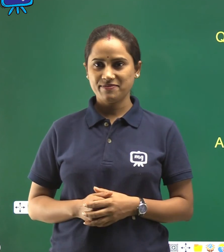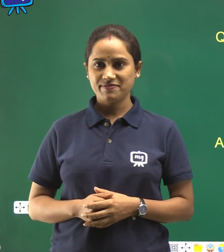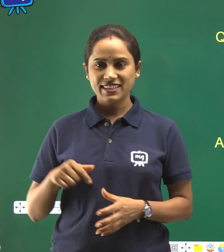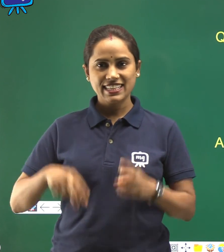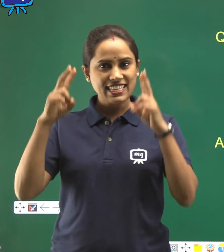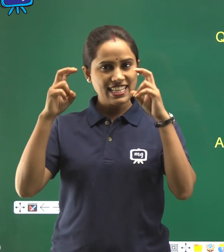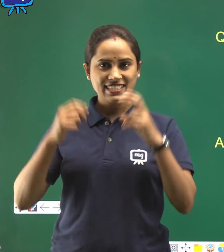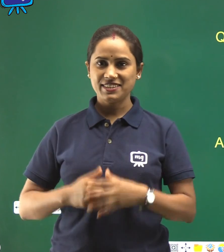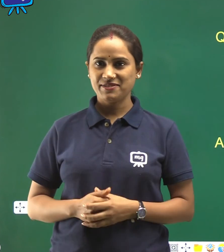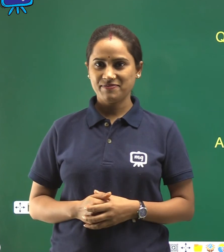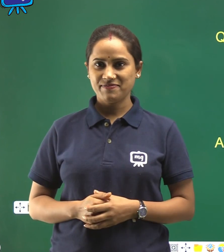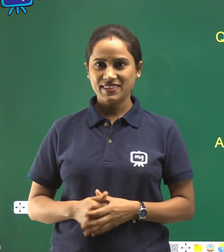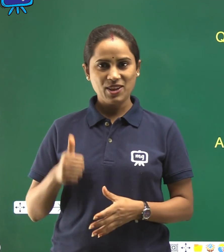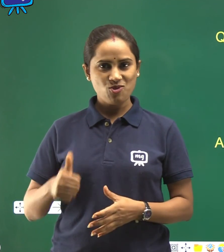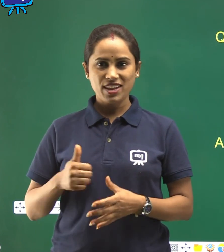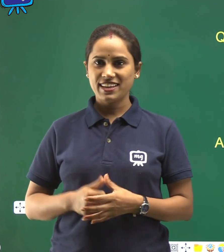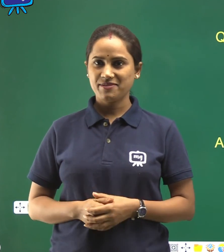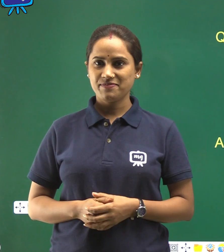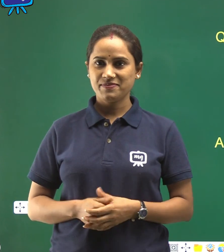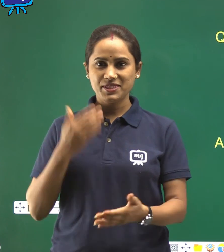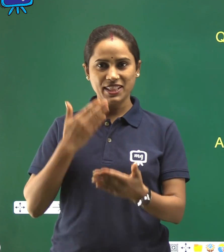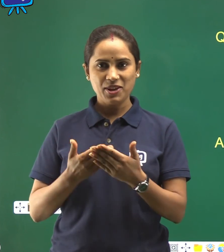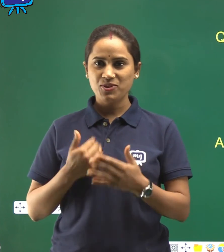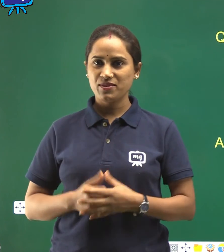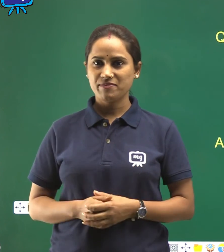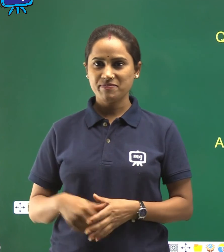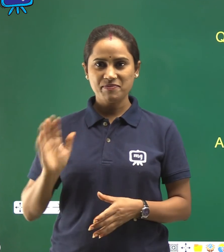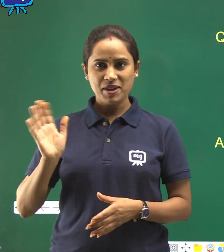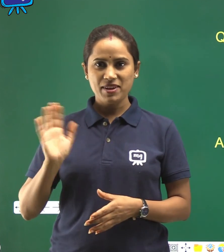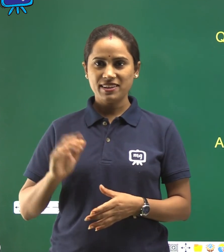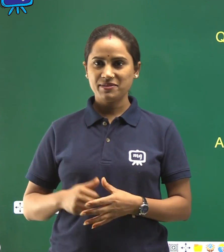this lesson. Okay? Thank you. Bye bye.